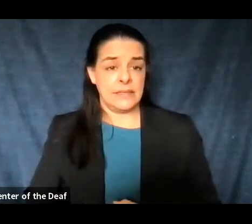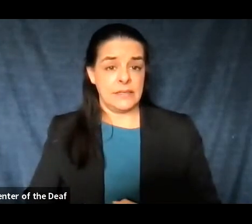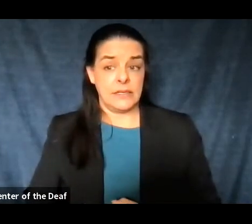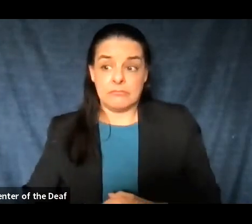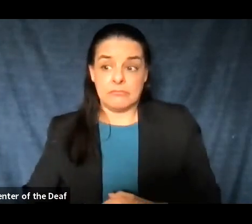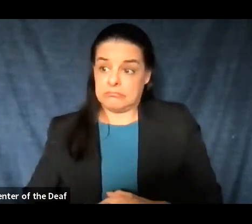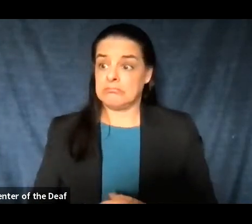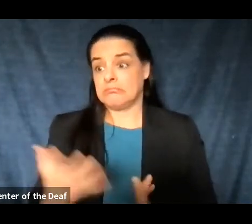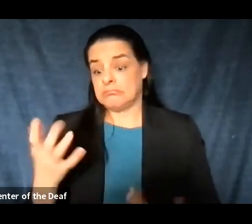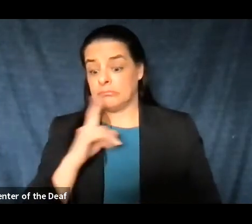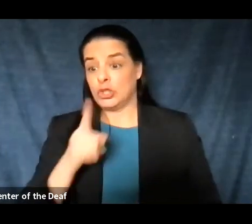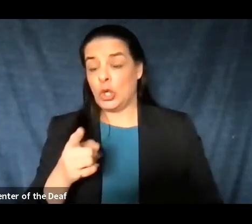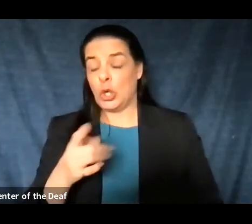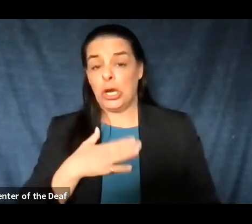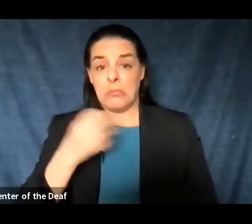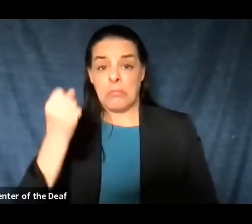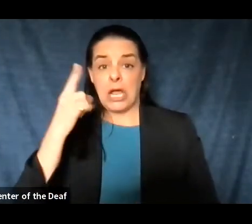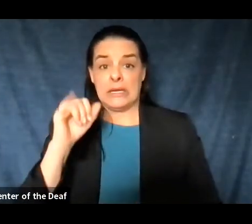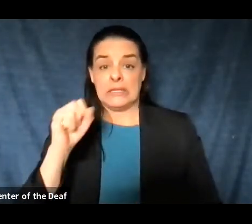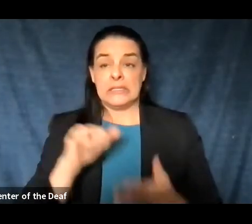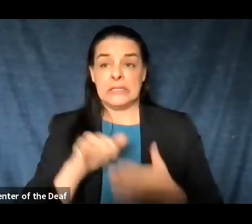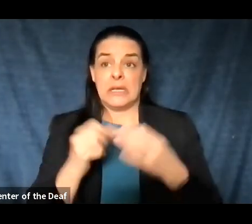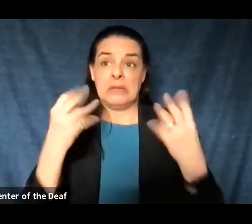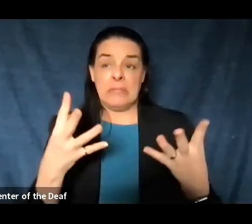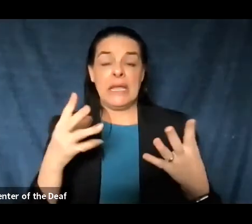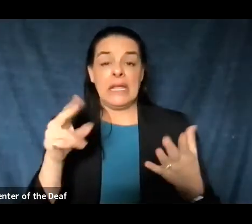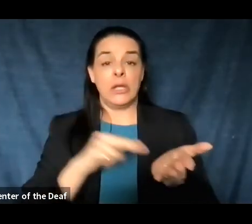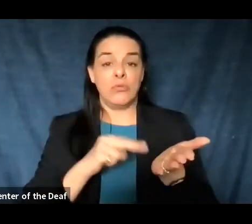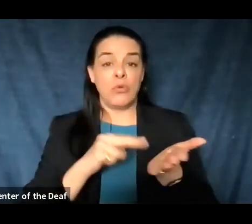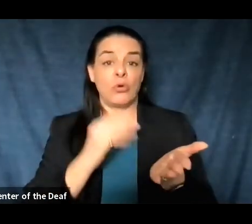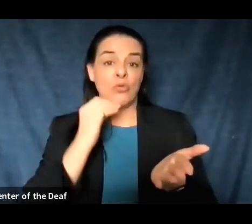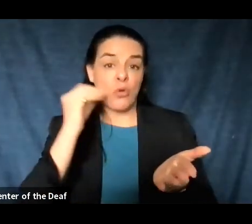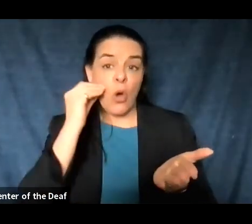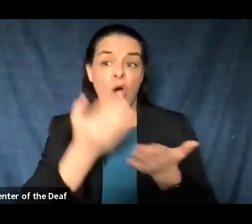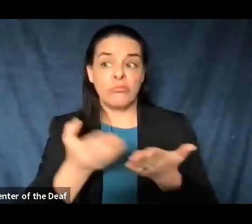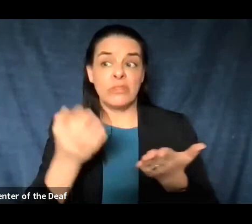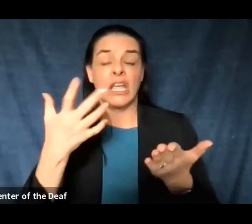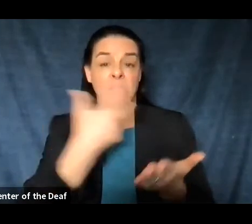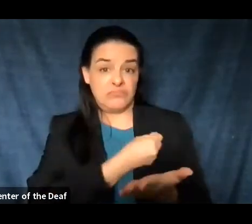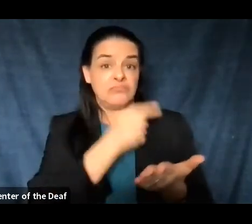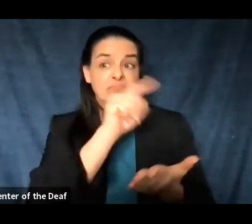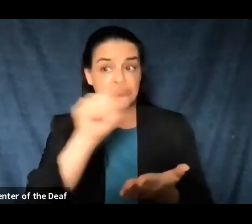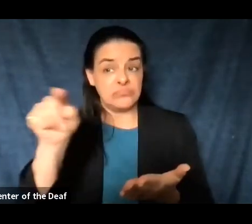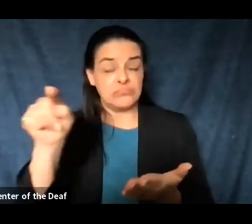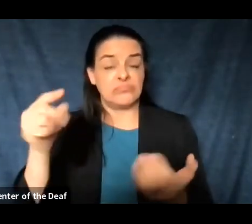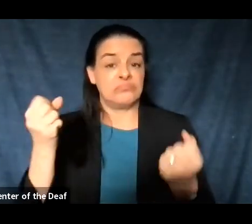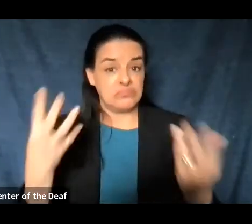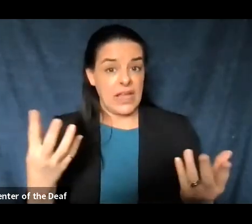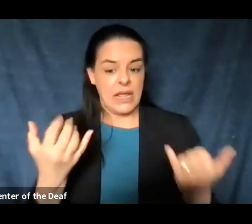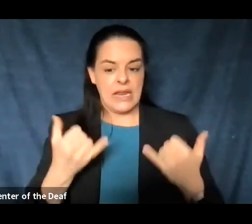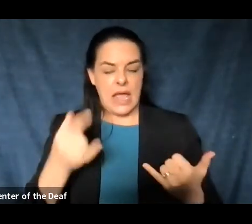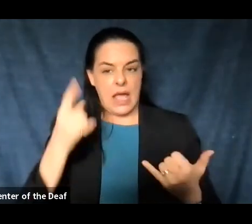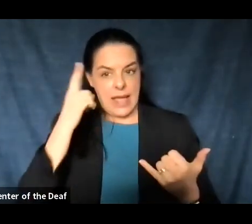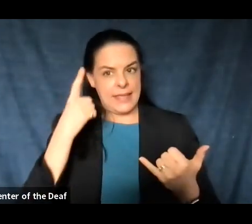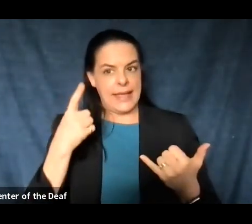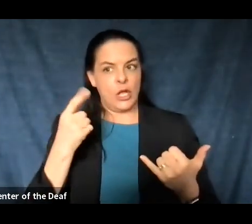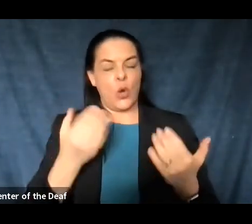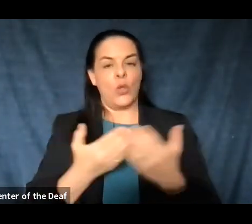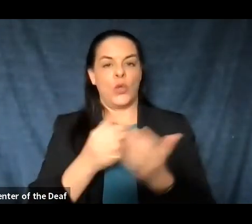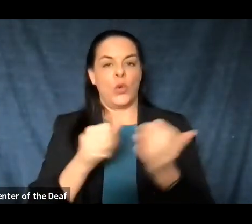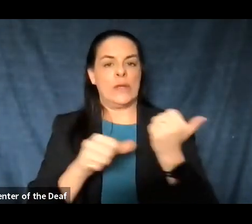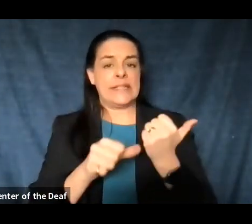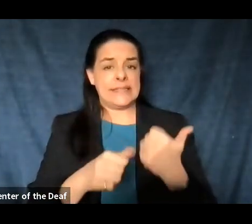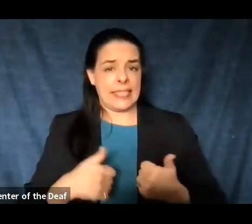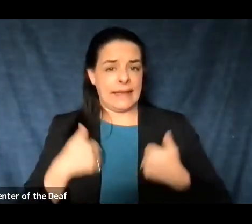Sure. I mean, my understanding is that a lot of the long-term care facilities have been vaccinated, that now I think they're moving through the assisted living